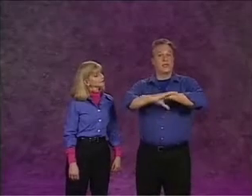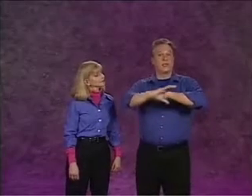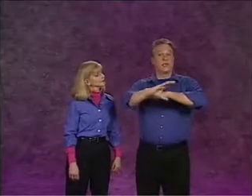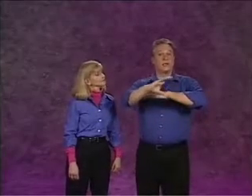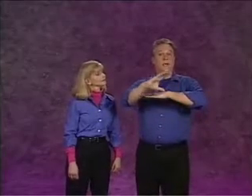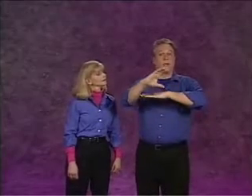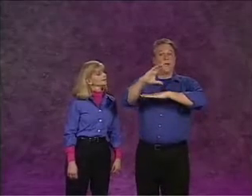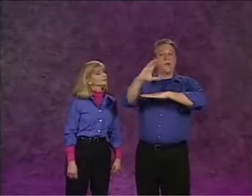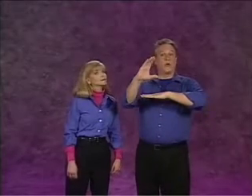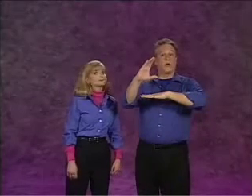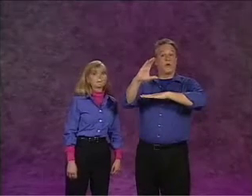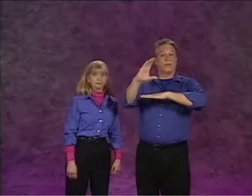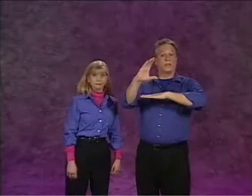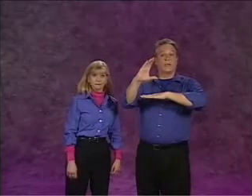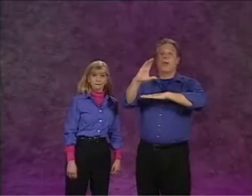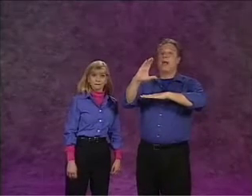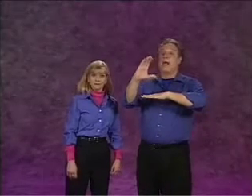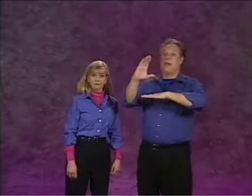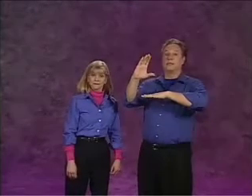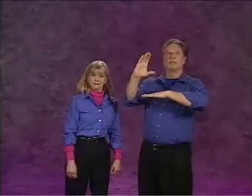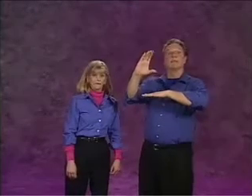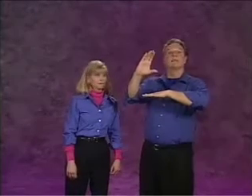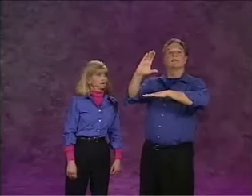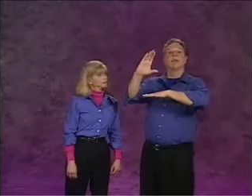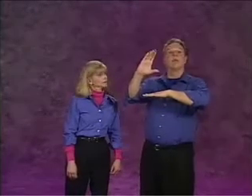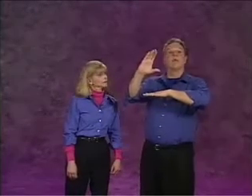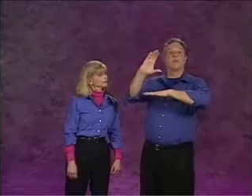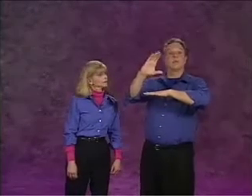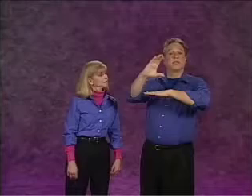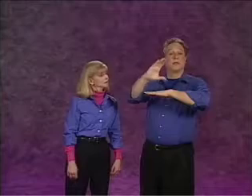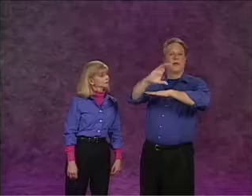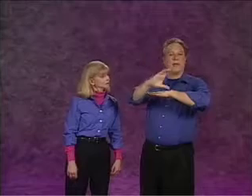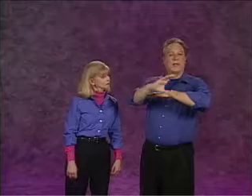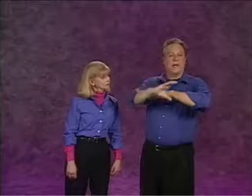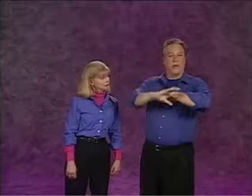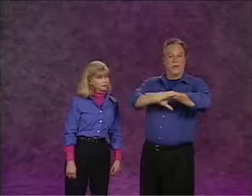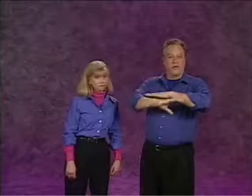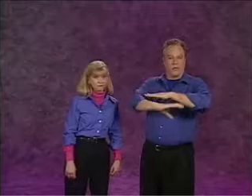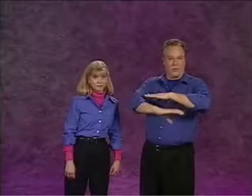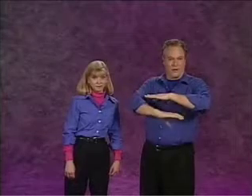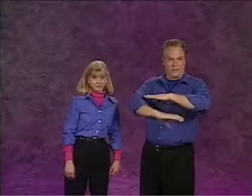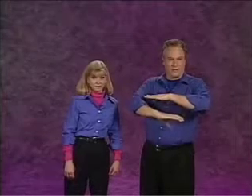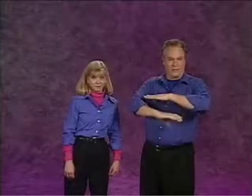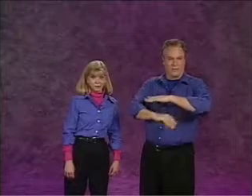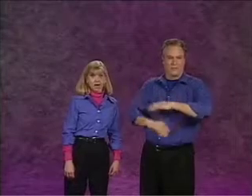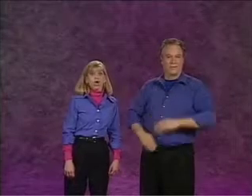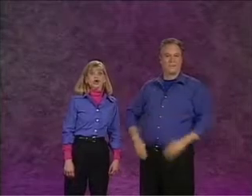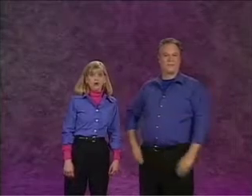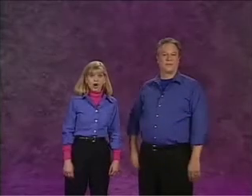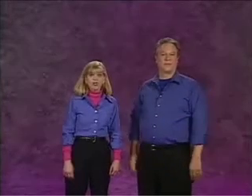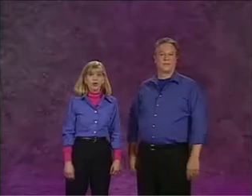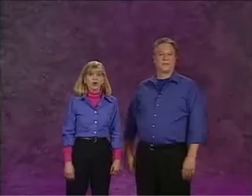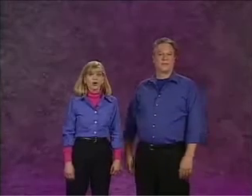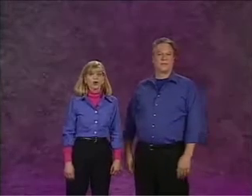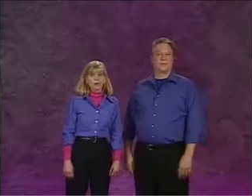the sun coming up over the horizon, and sunset with the sun going down over the horizon. You've also learned that